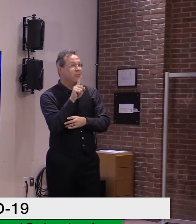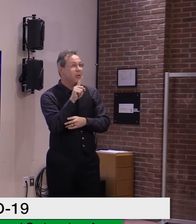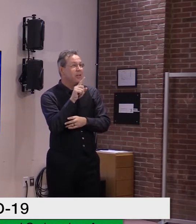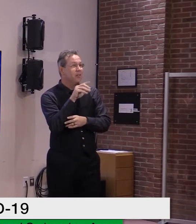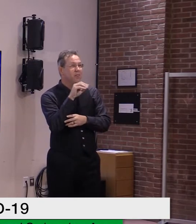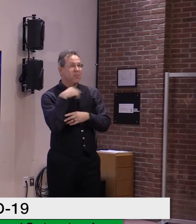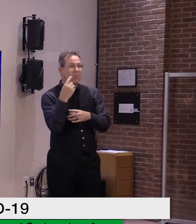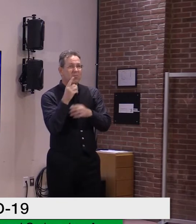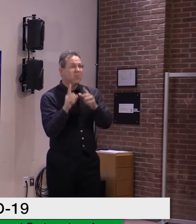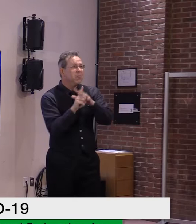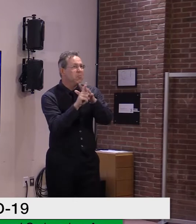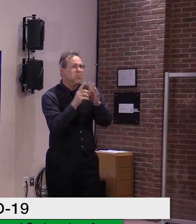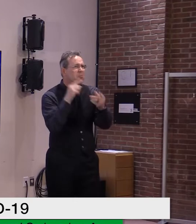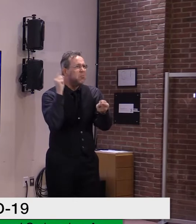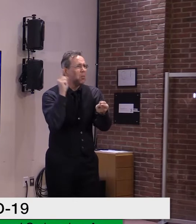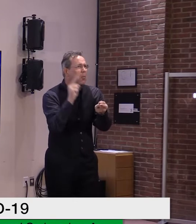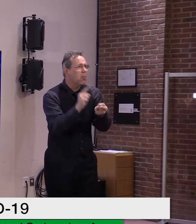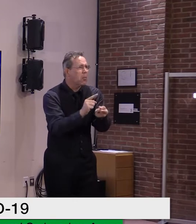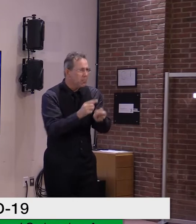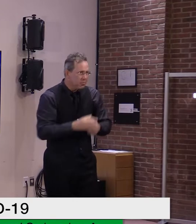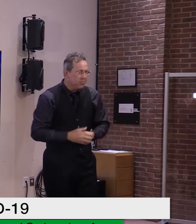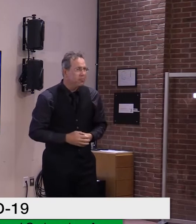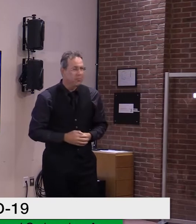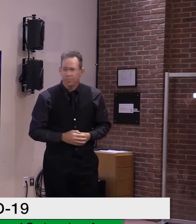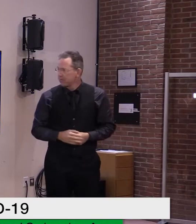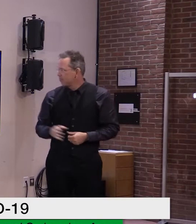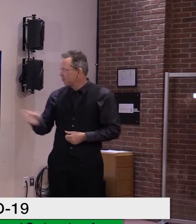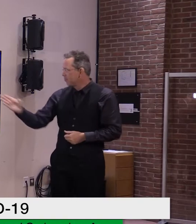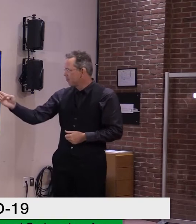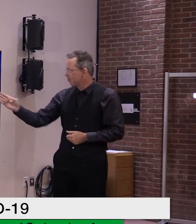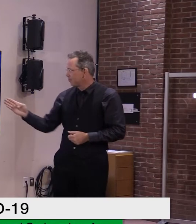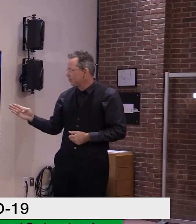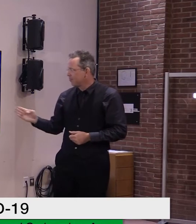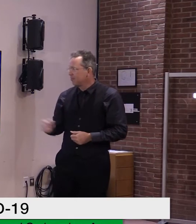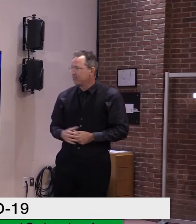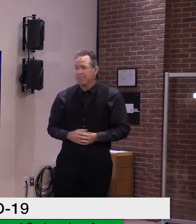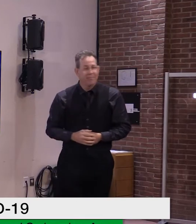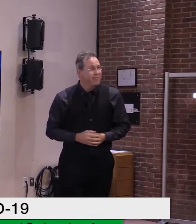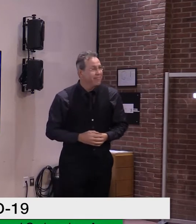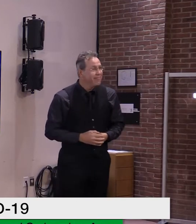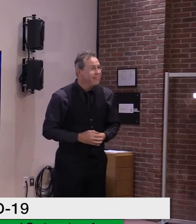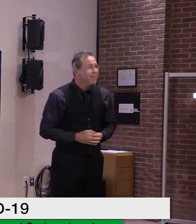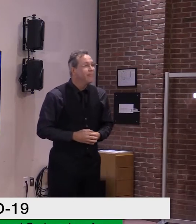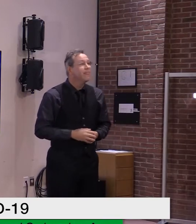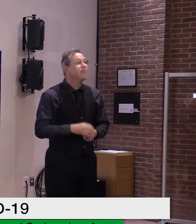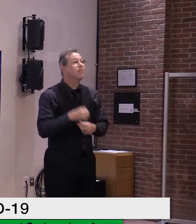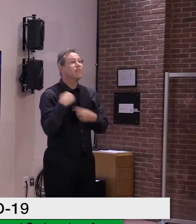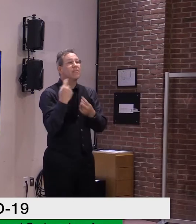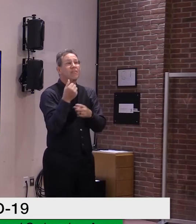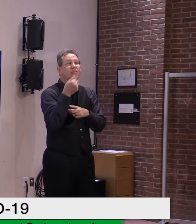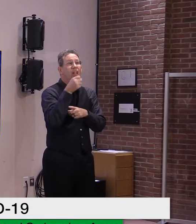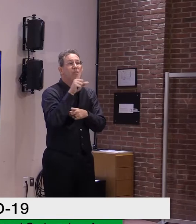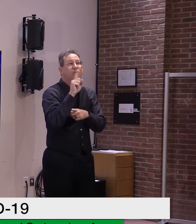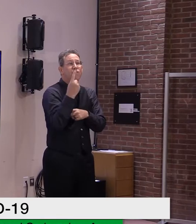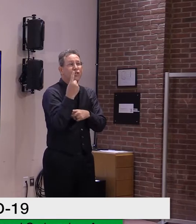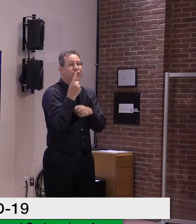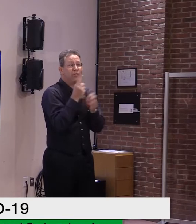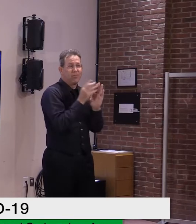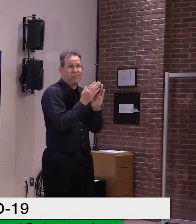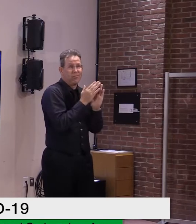low total. And since our new case peak on April 1st, our 7-day case average has